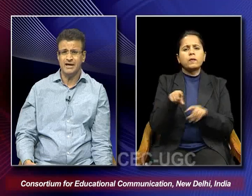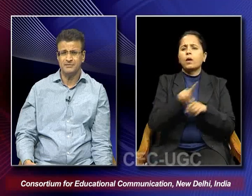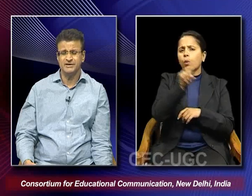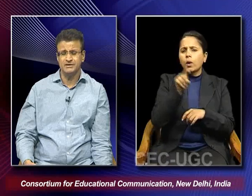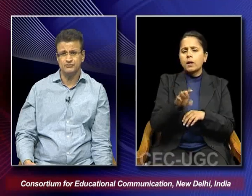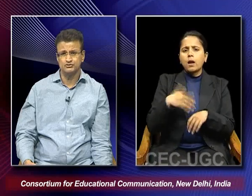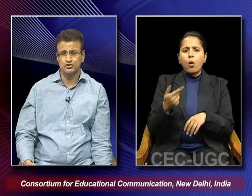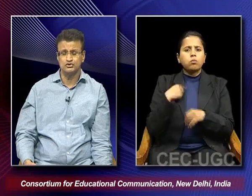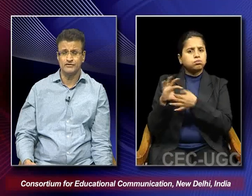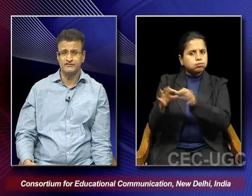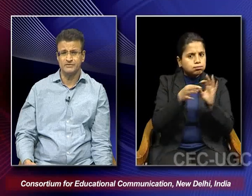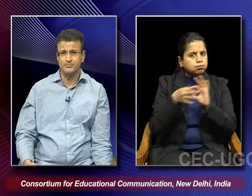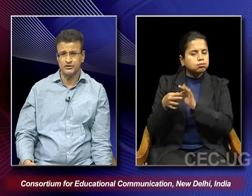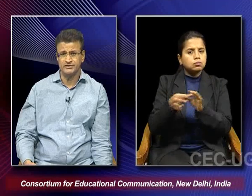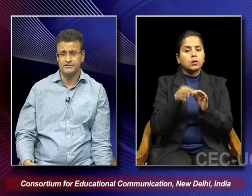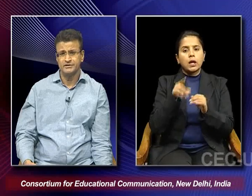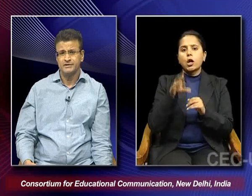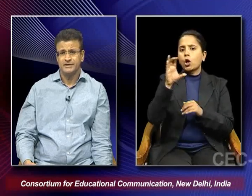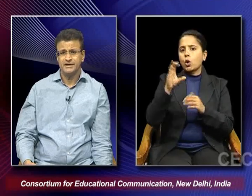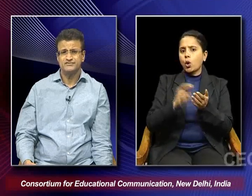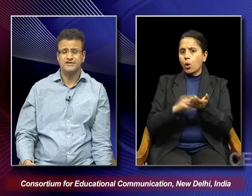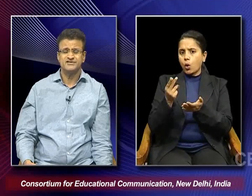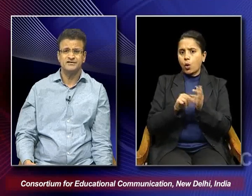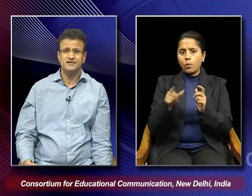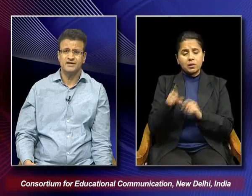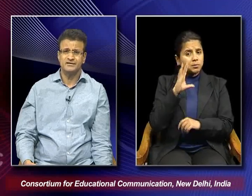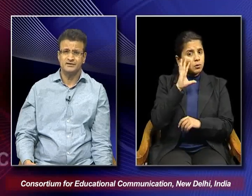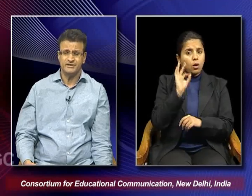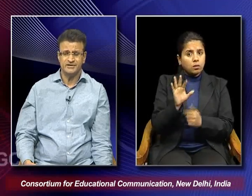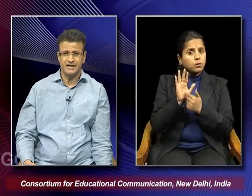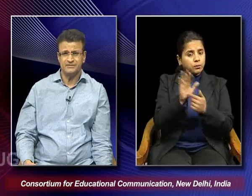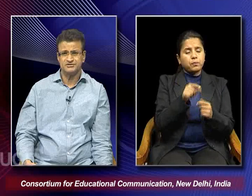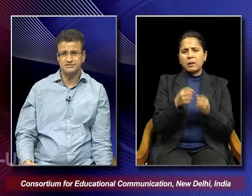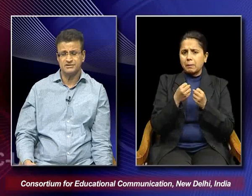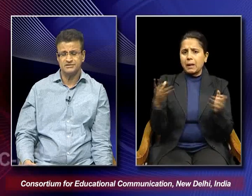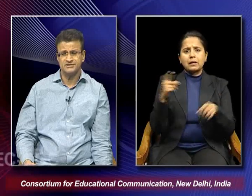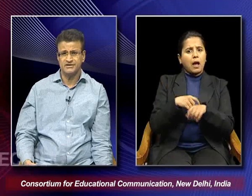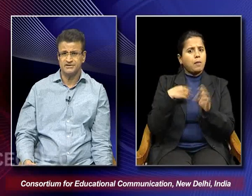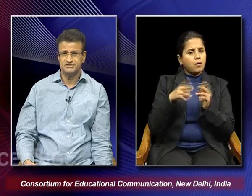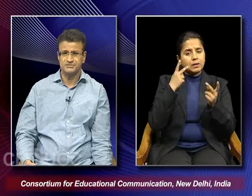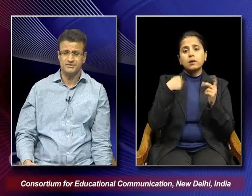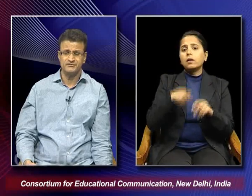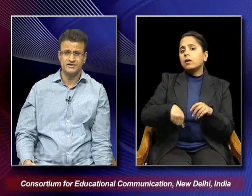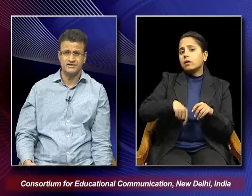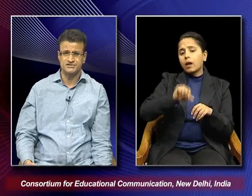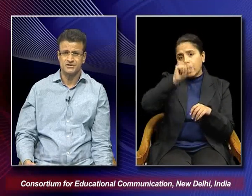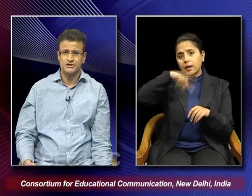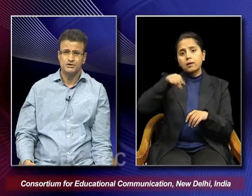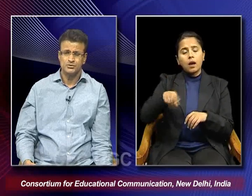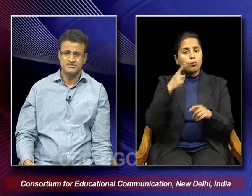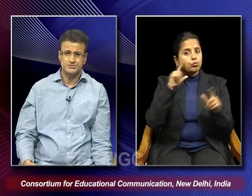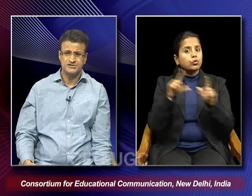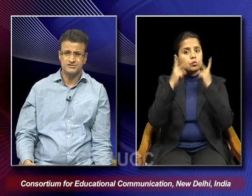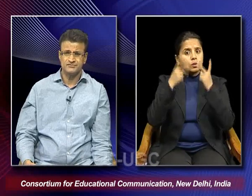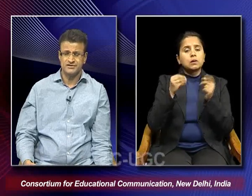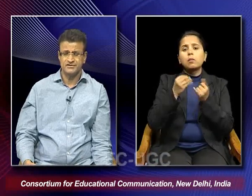communal harmony was also very, very important, as we have seen that many a times the country has been witness to